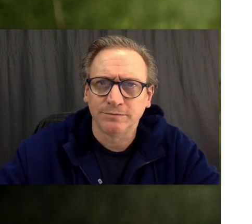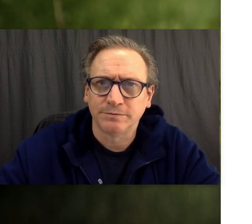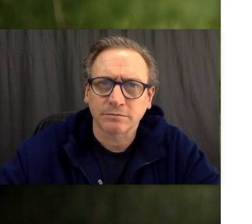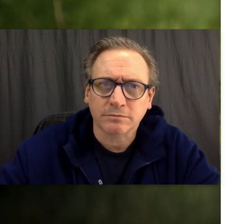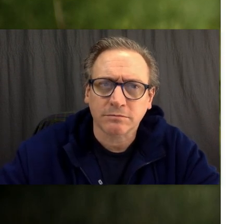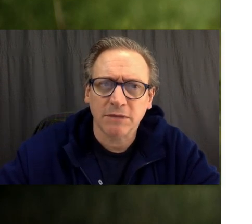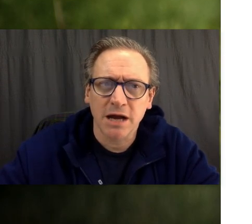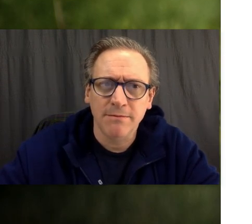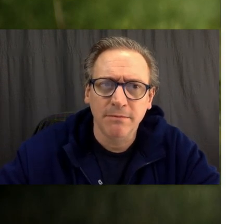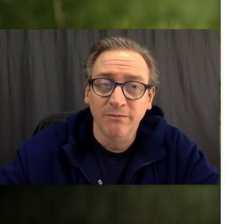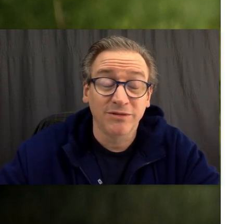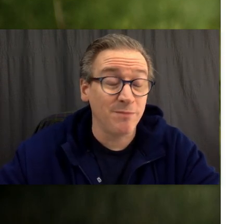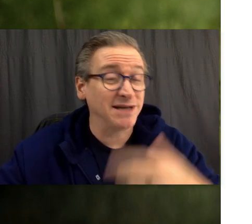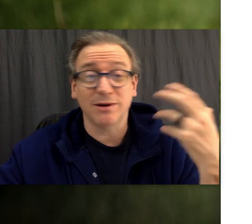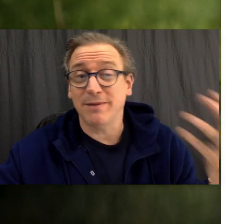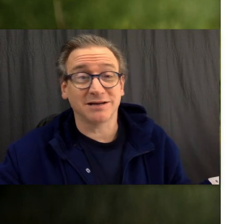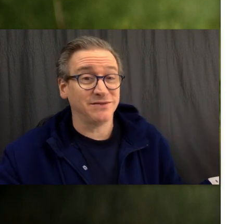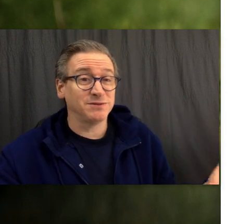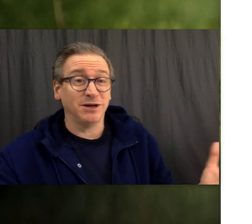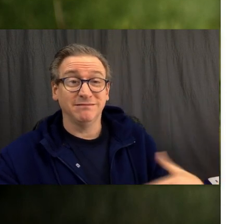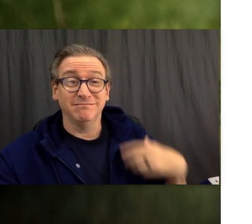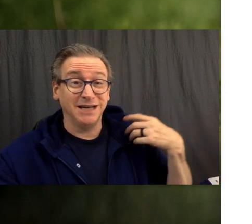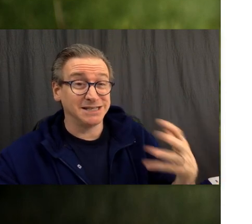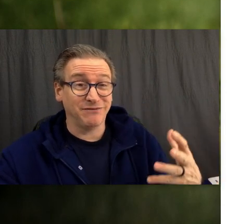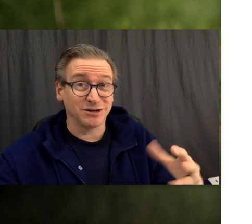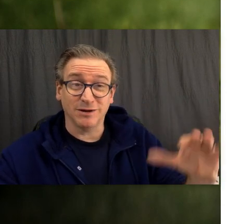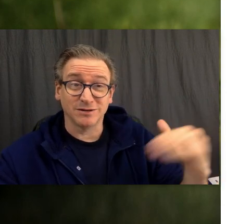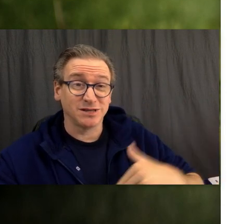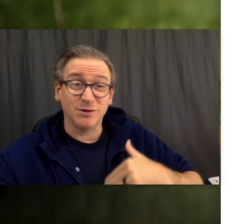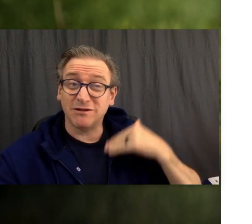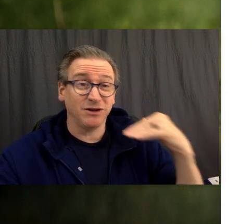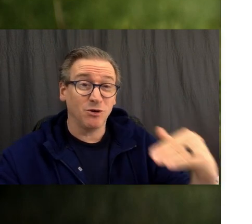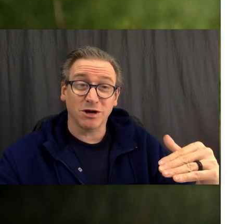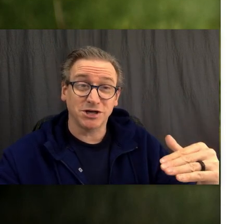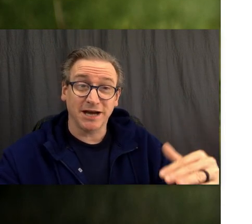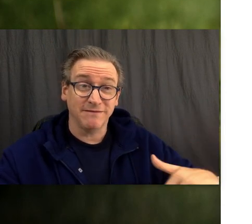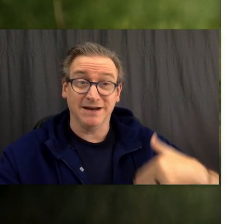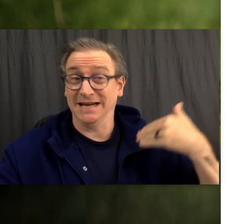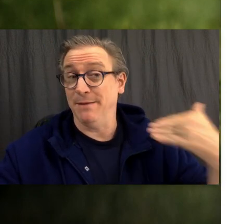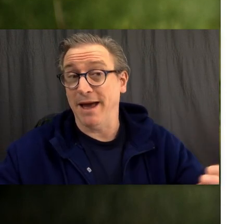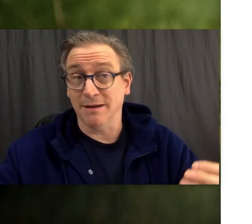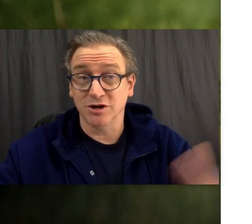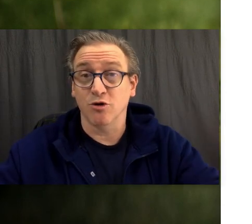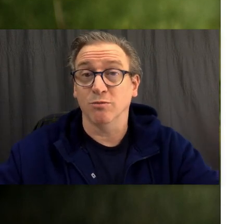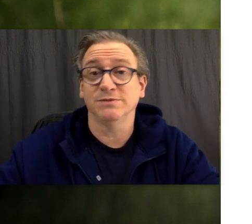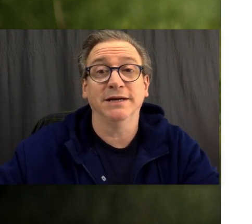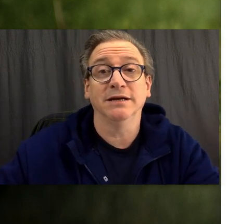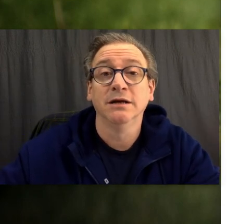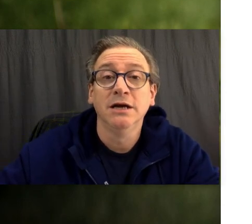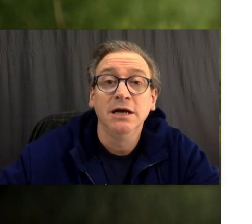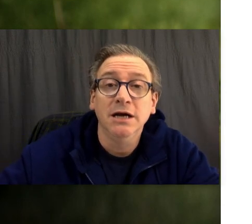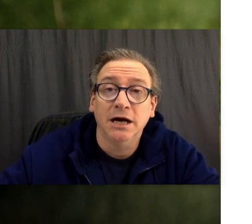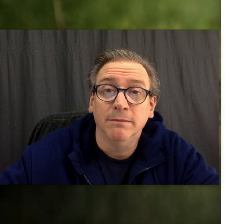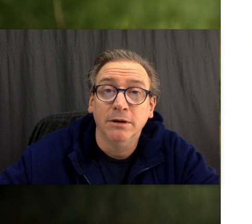through. The best way to practice fingerspelling is to fingerspell. Slow down the video, watch it again, then take it back up to normal